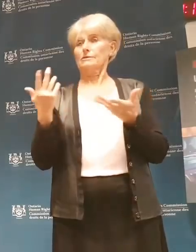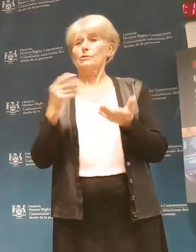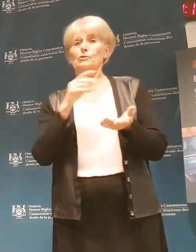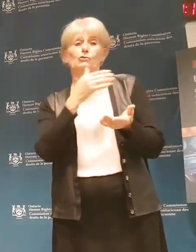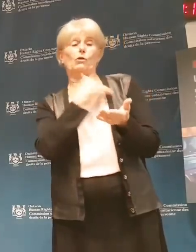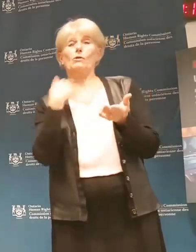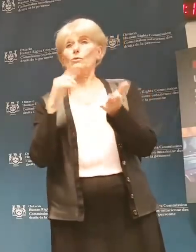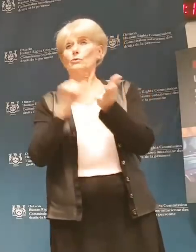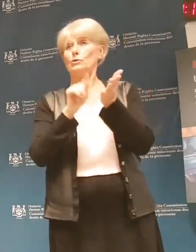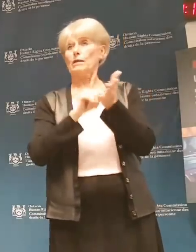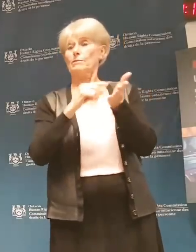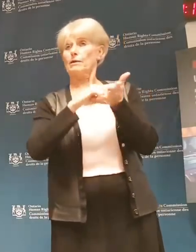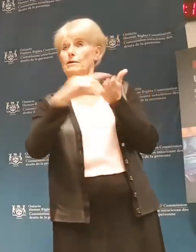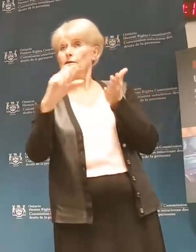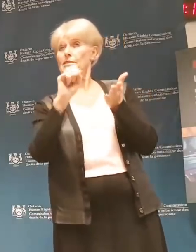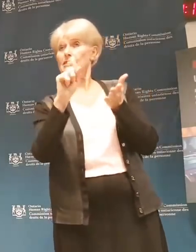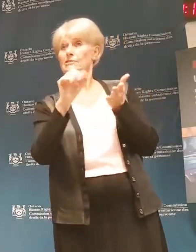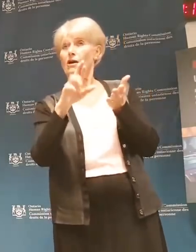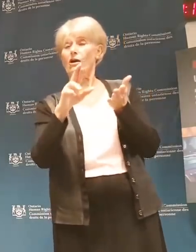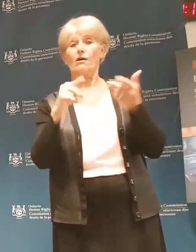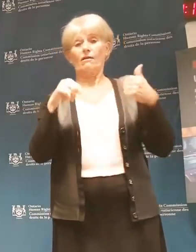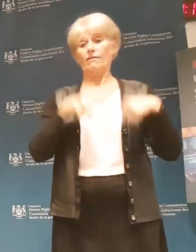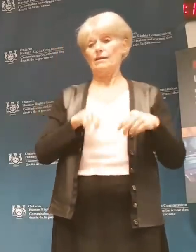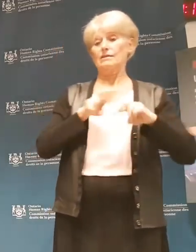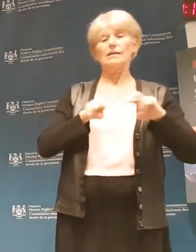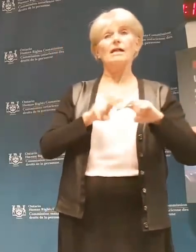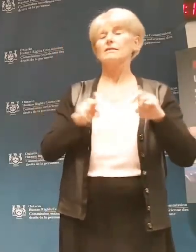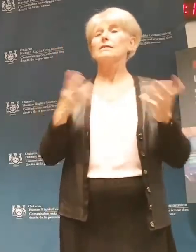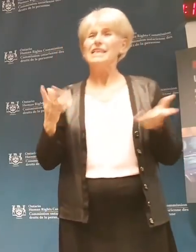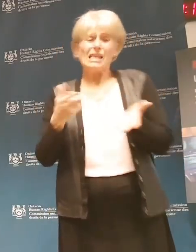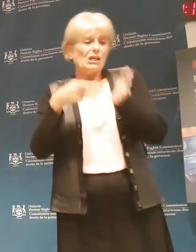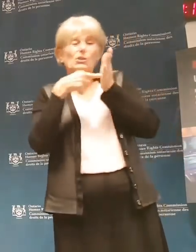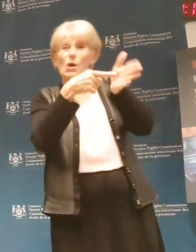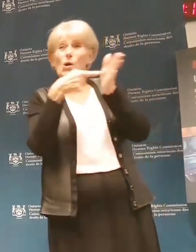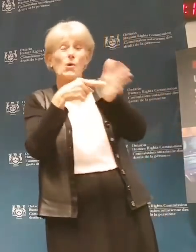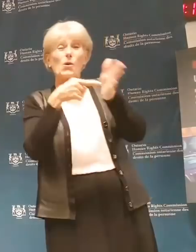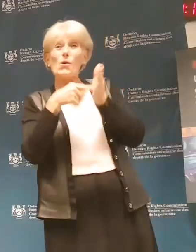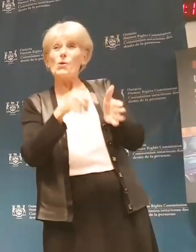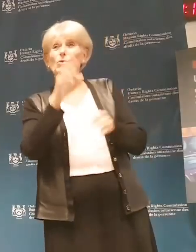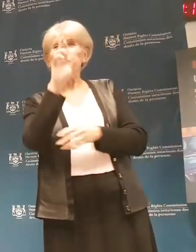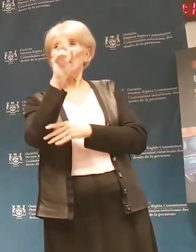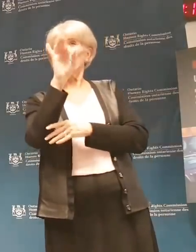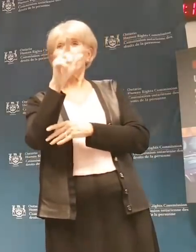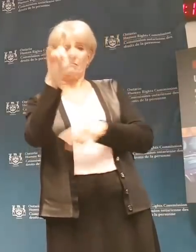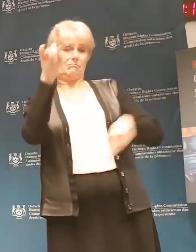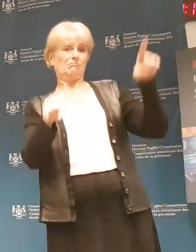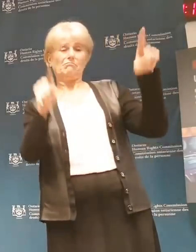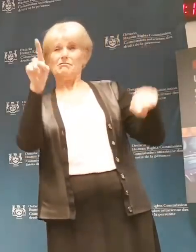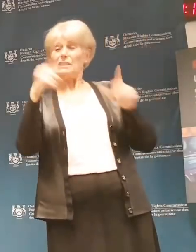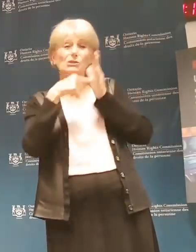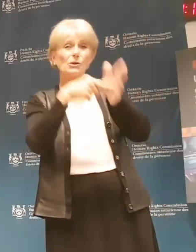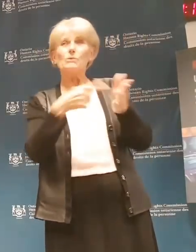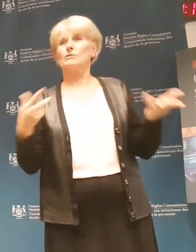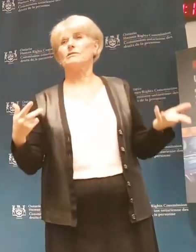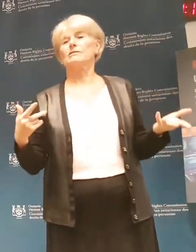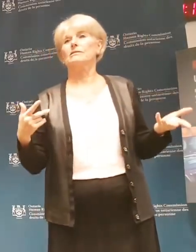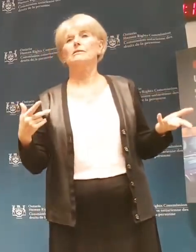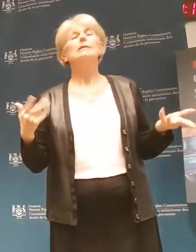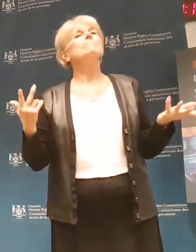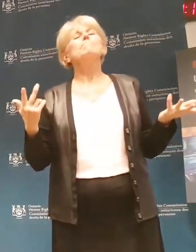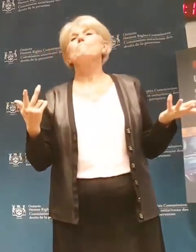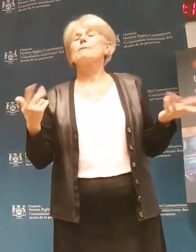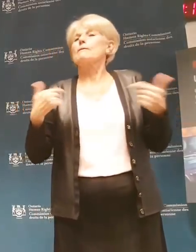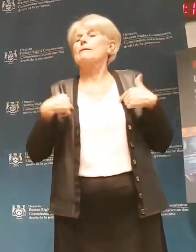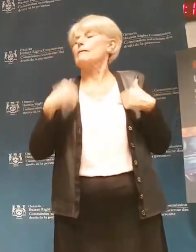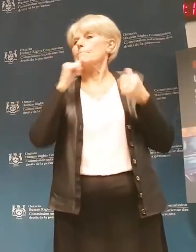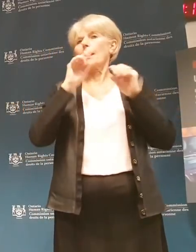Stars analysis or this analysis, it consistently shows racial disparities. And it's unclear to